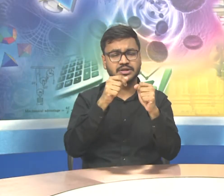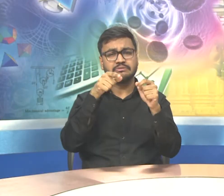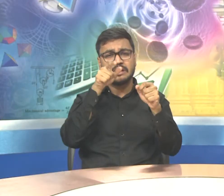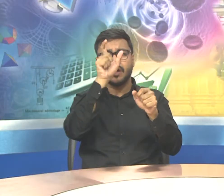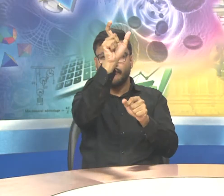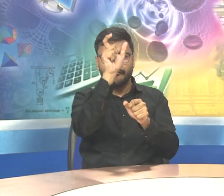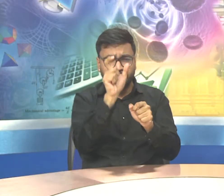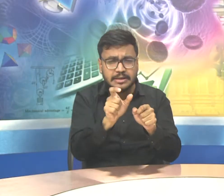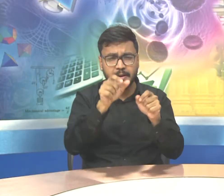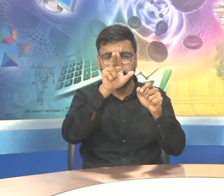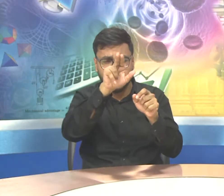Difficult words.